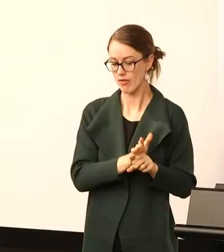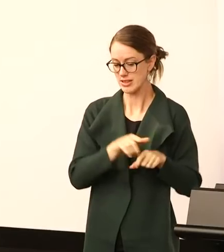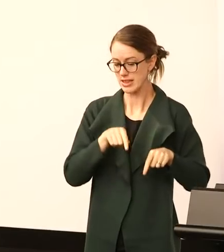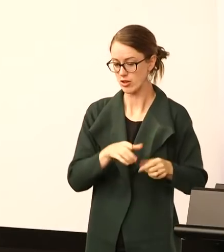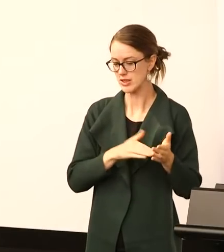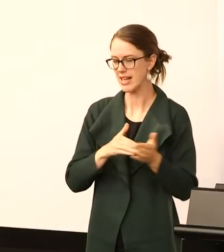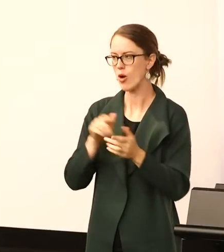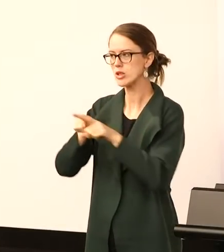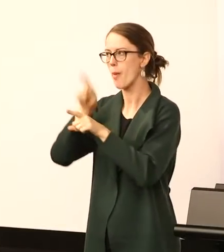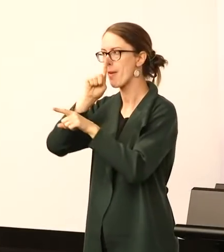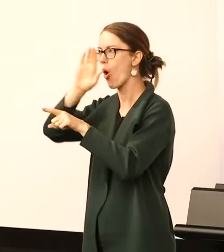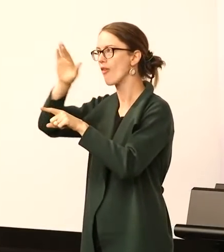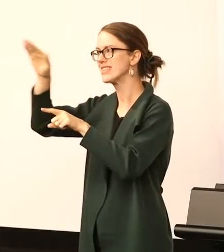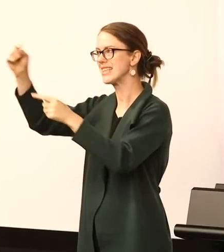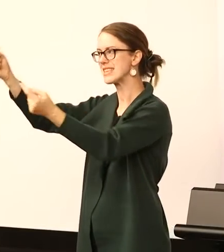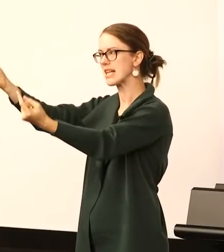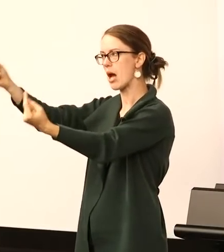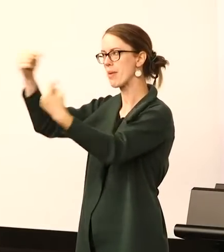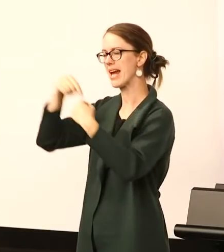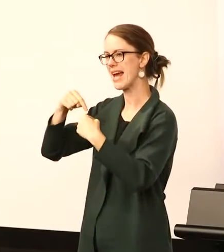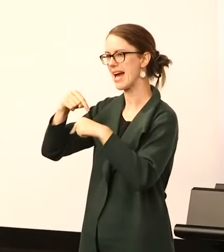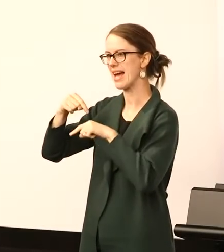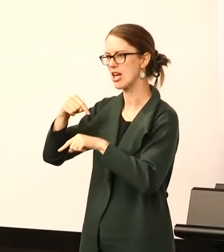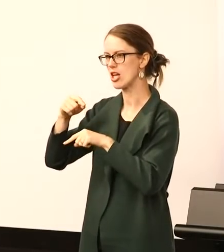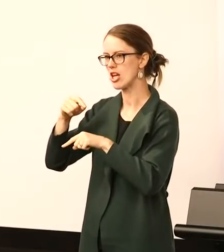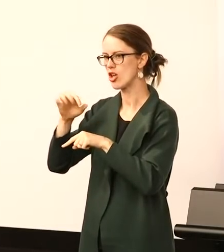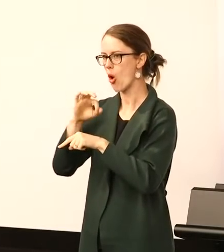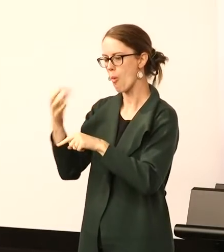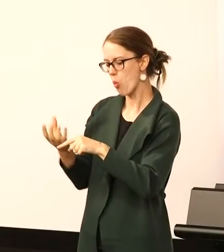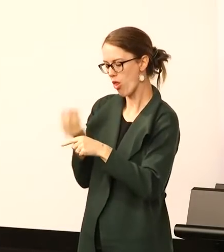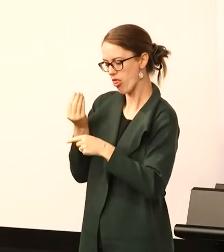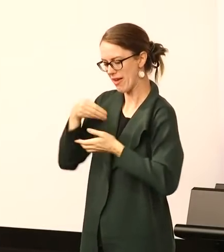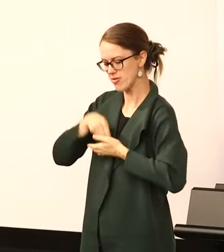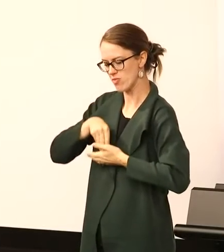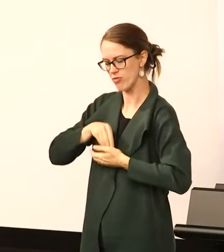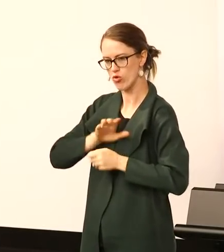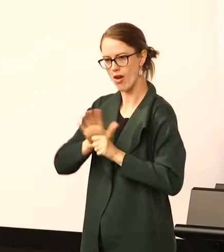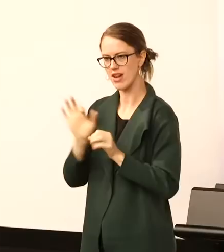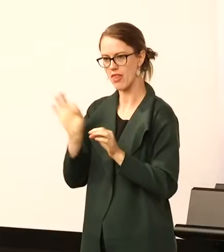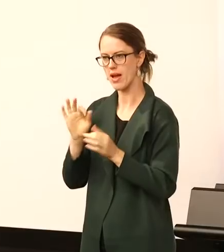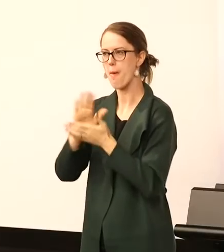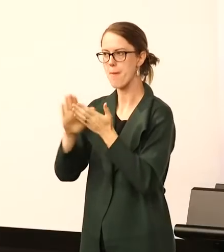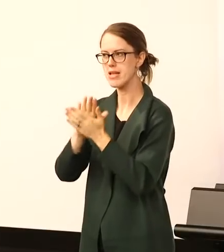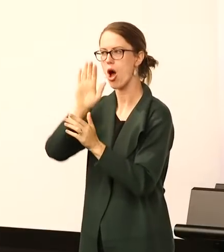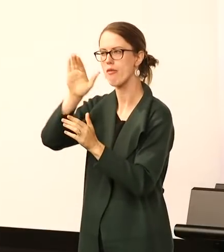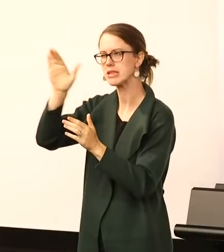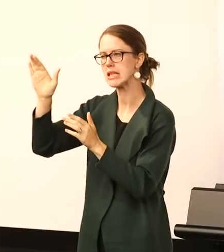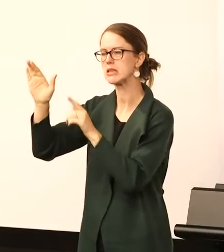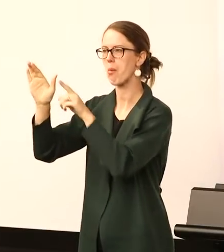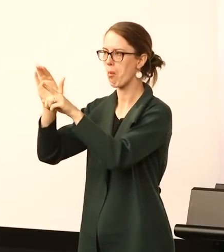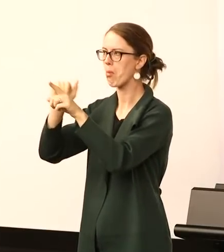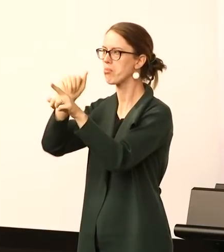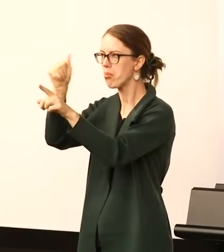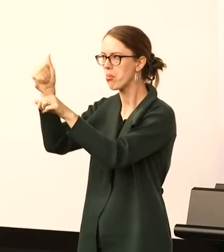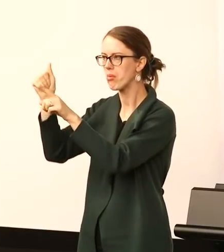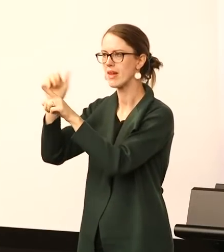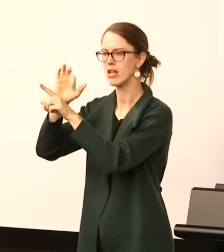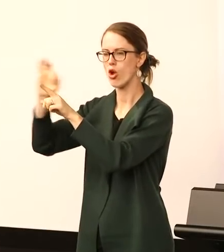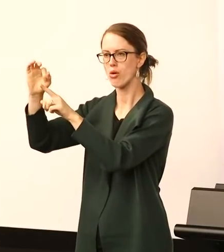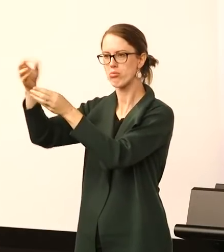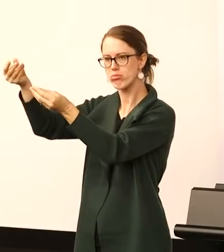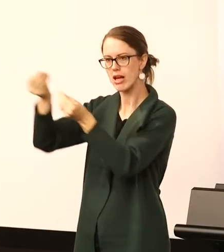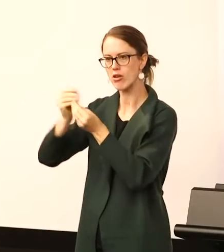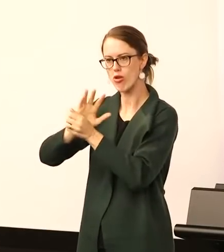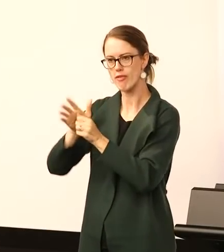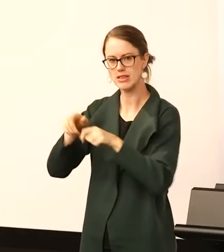that the measures that are in place in the countries where people are coming from are also good, so we're not importing infections into